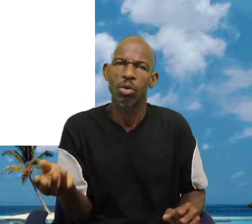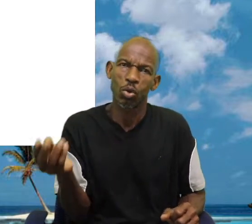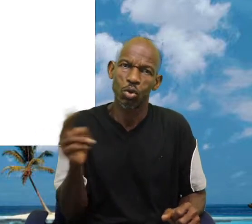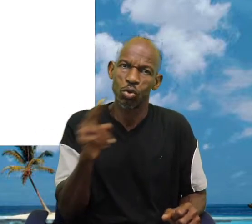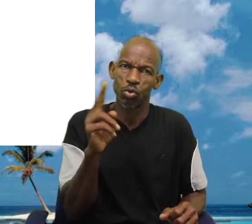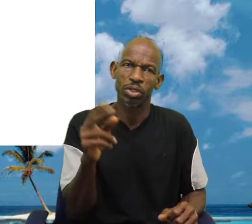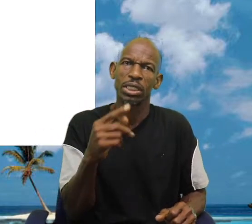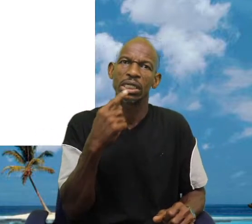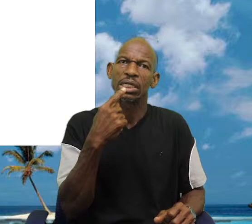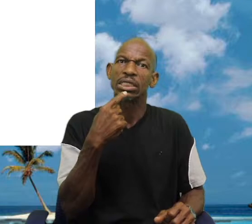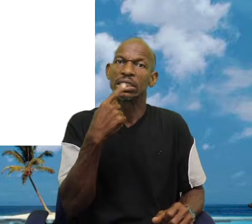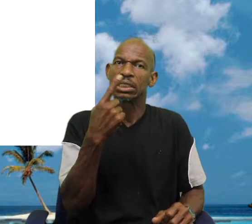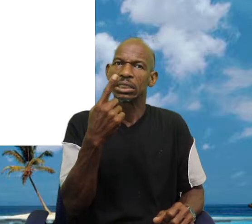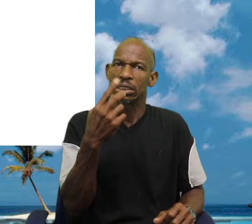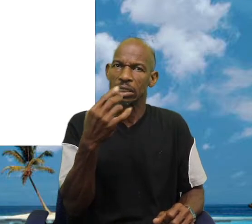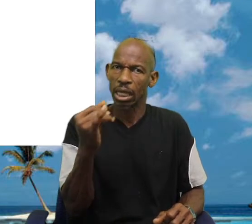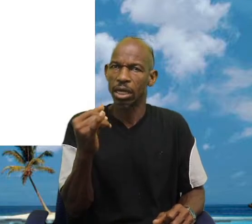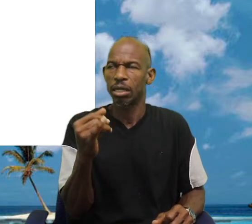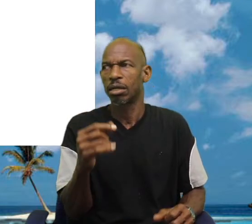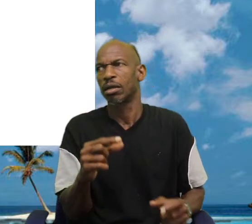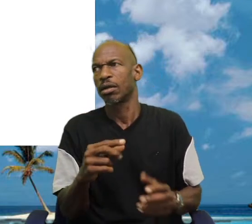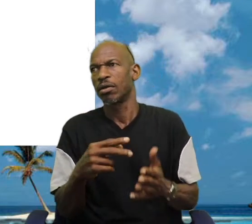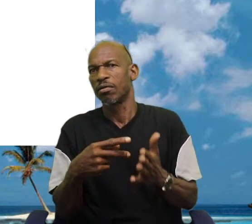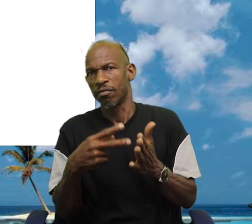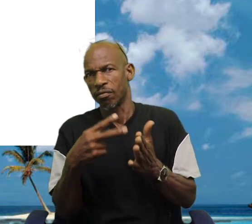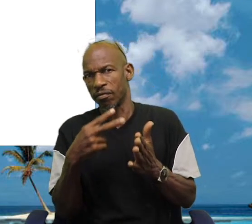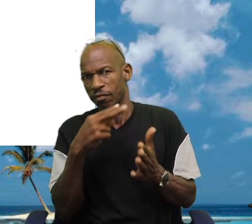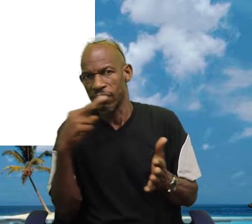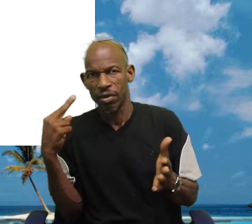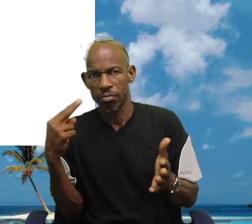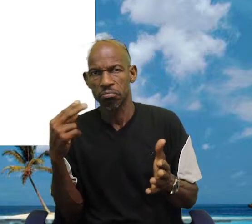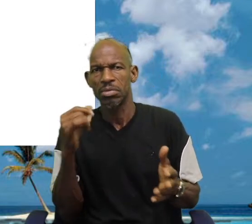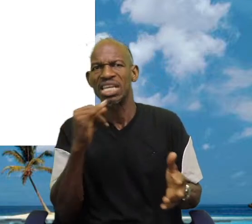order of words that I use in the sentence,